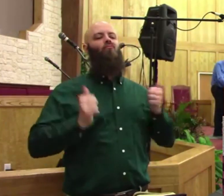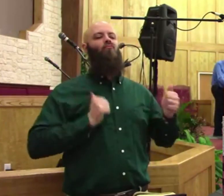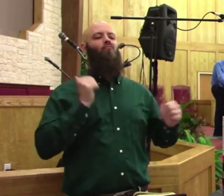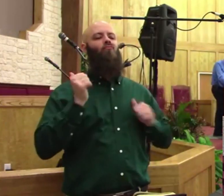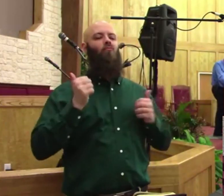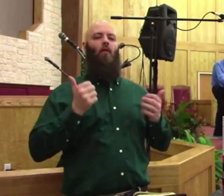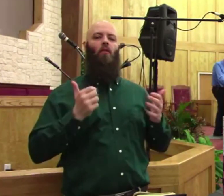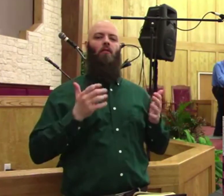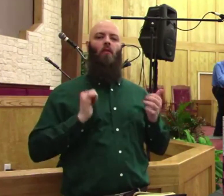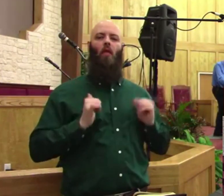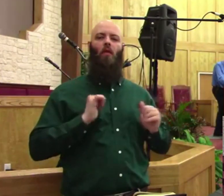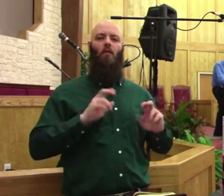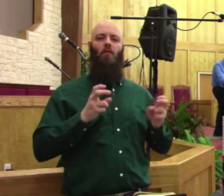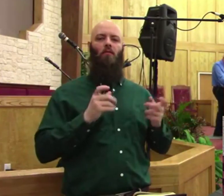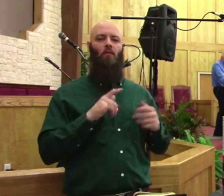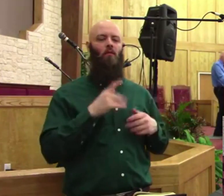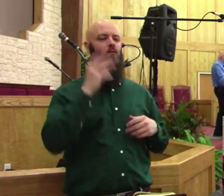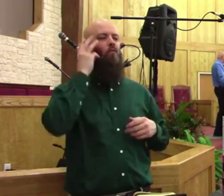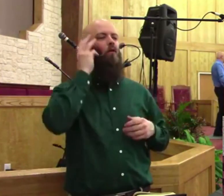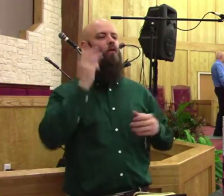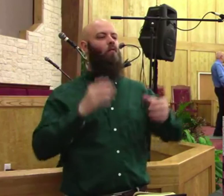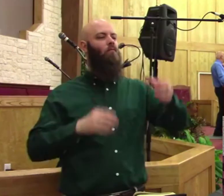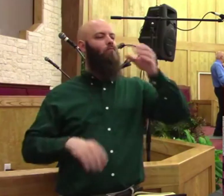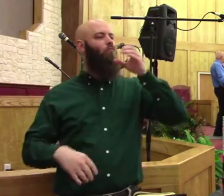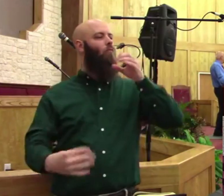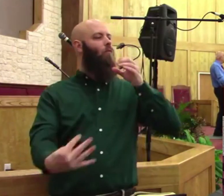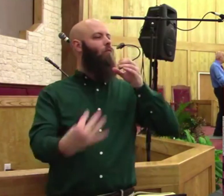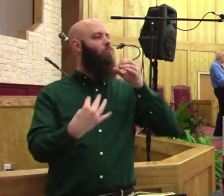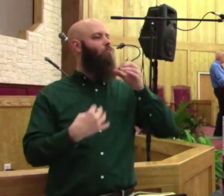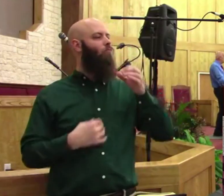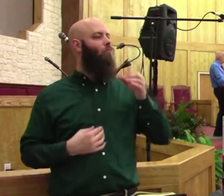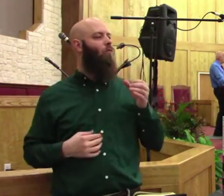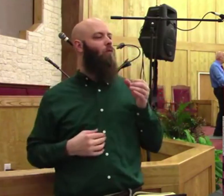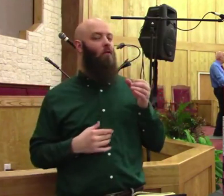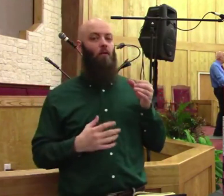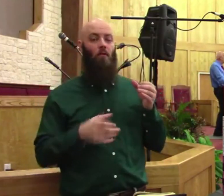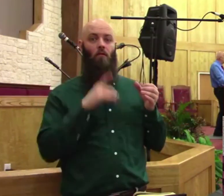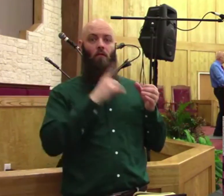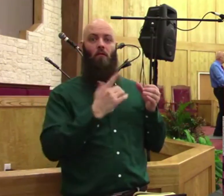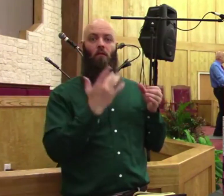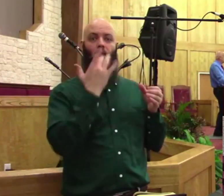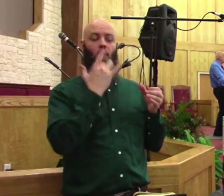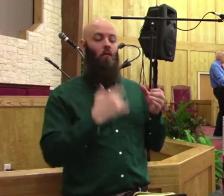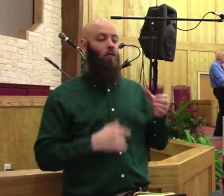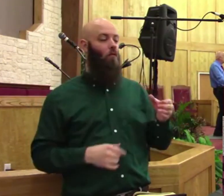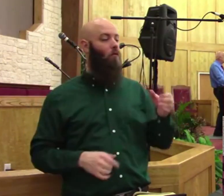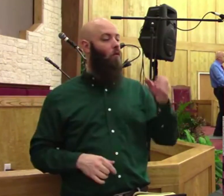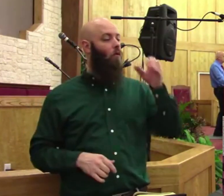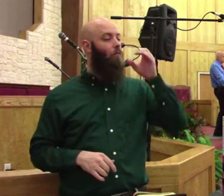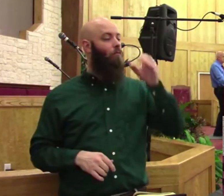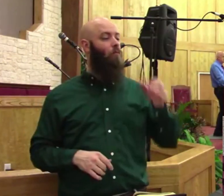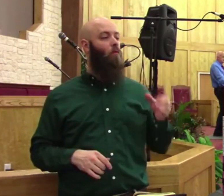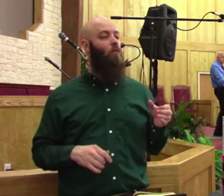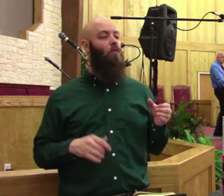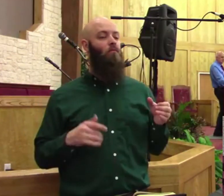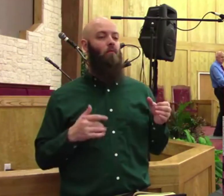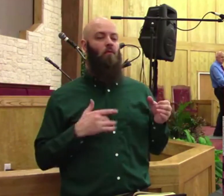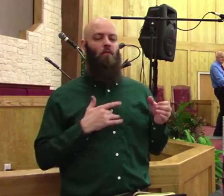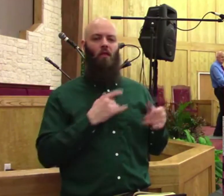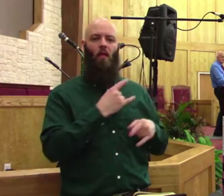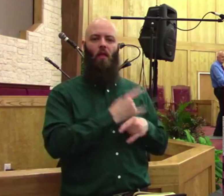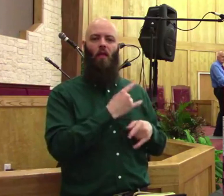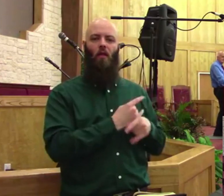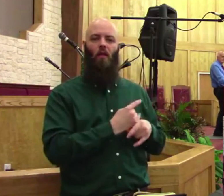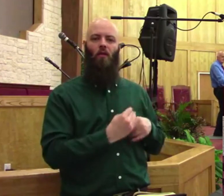feast, and he drinks wine in front of the thousands, and as he tastes the wine, As the inhibitions